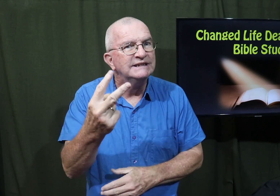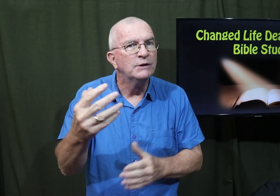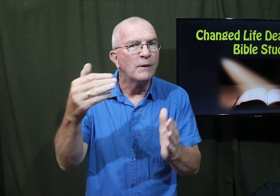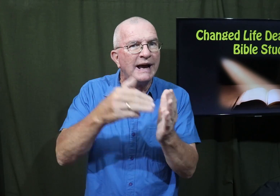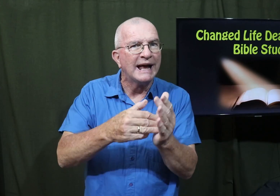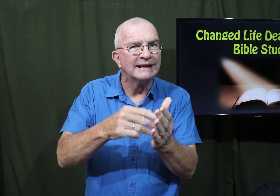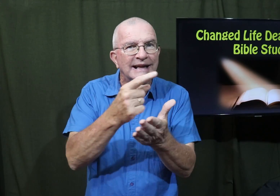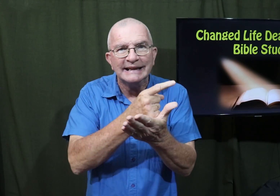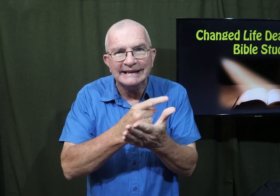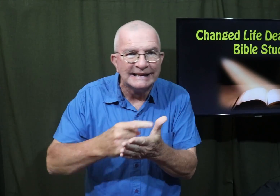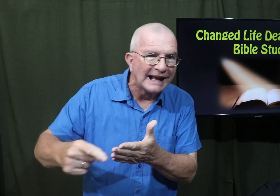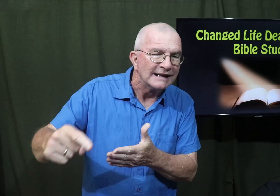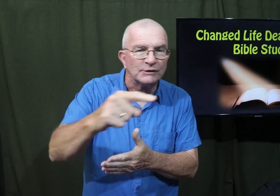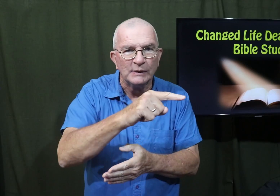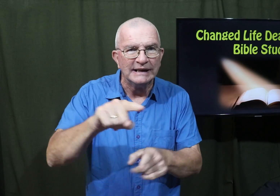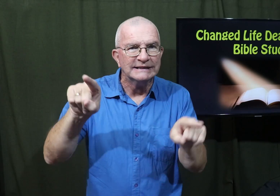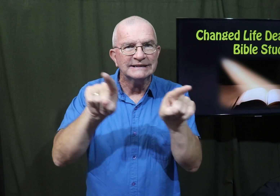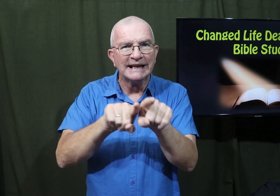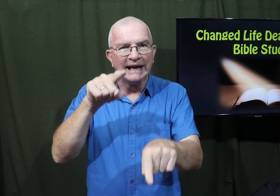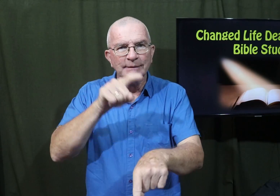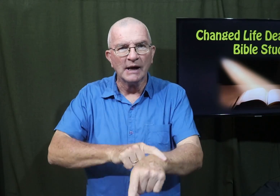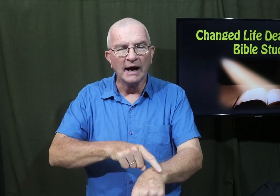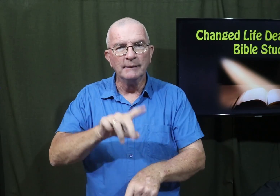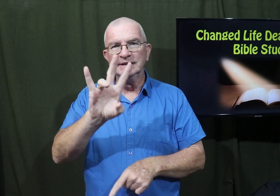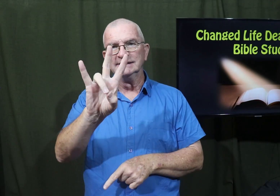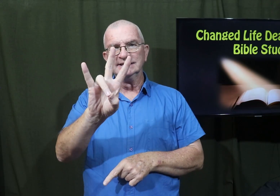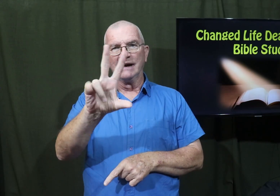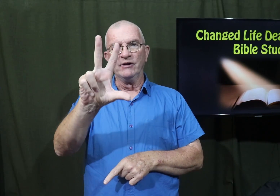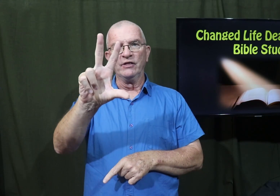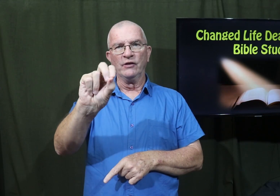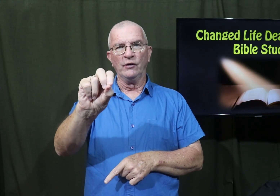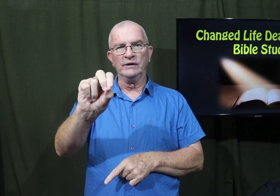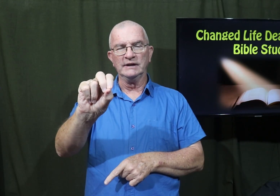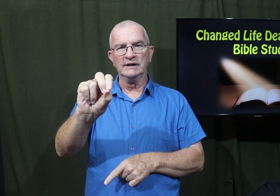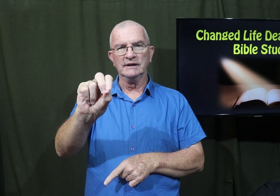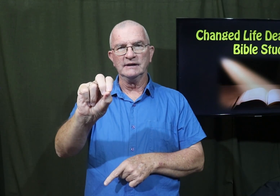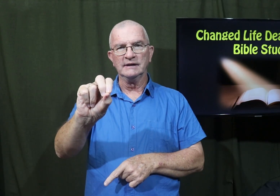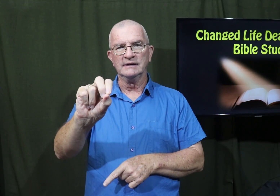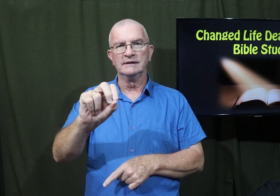good night and we'll see you again next week same time 730